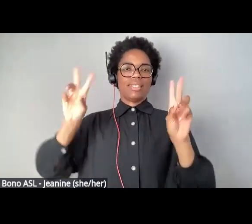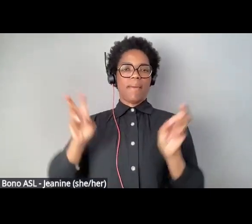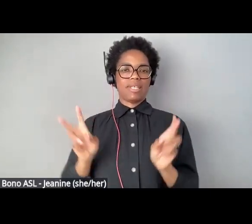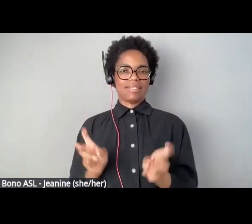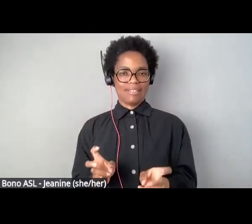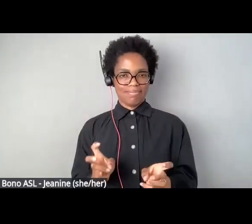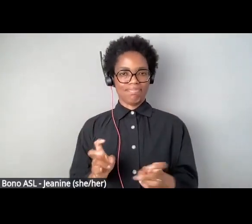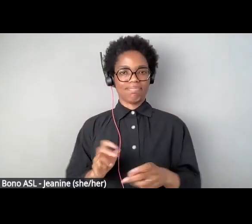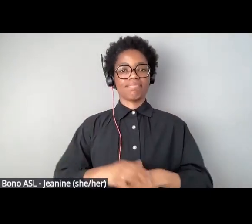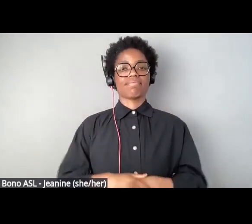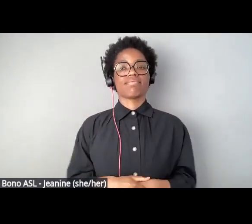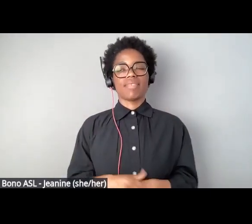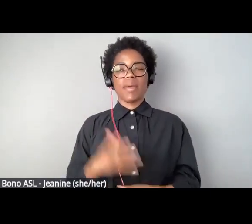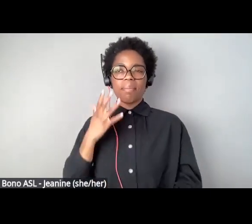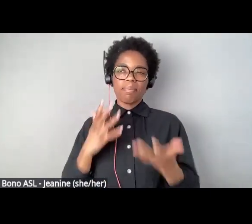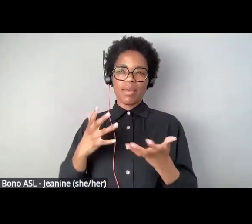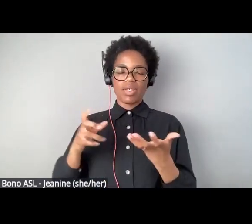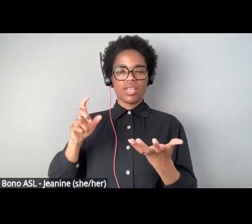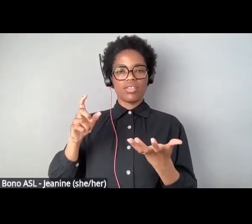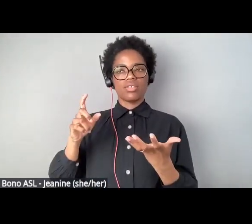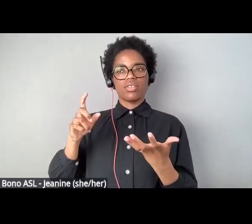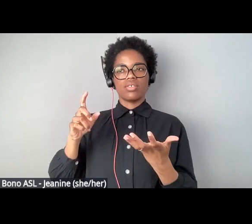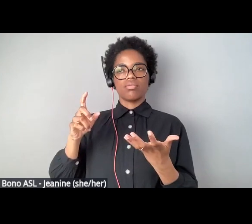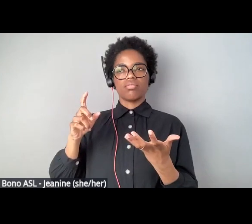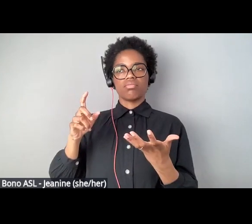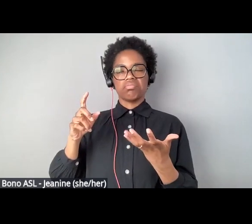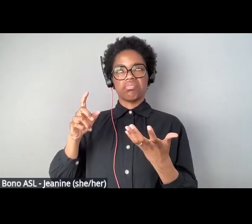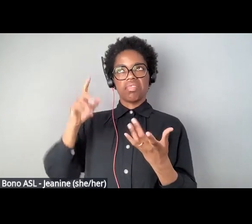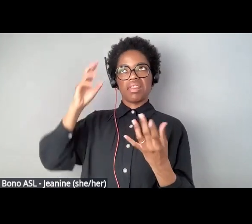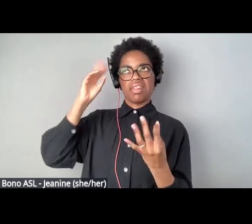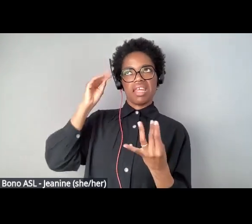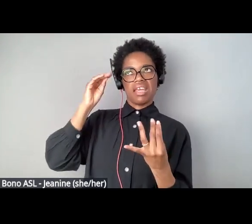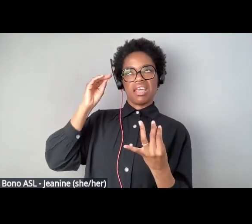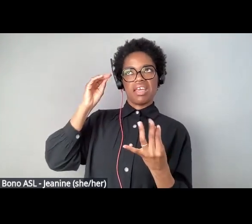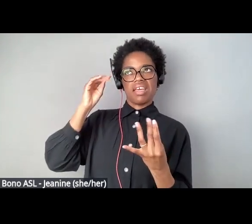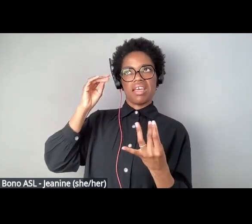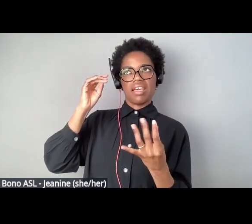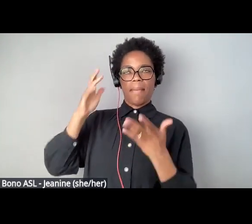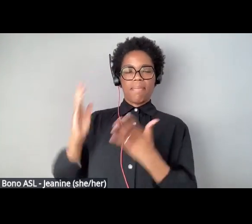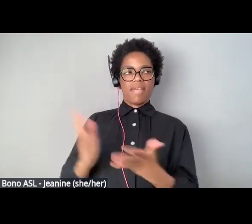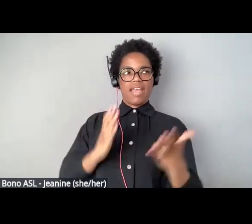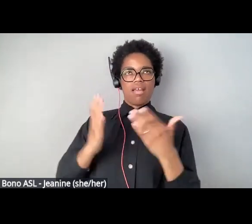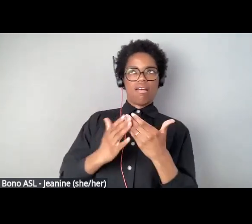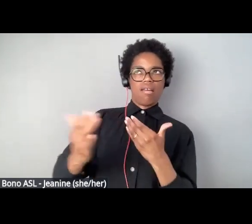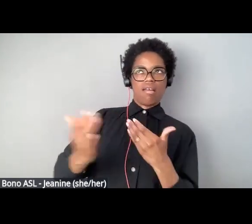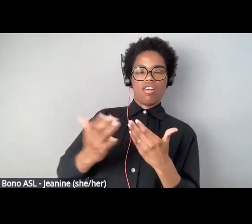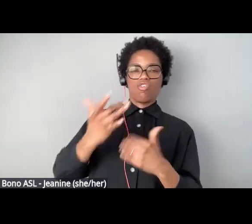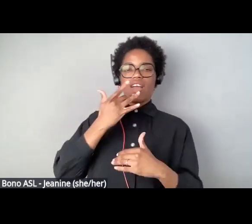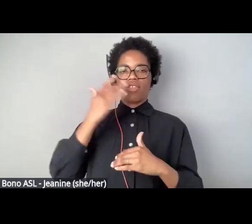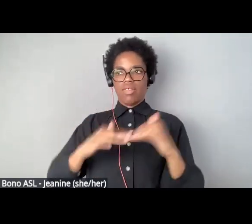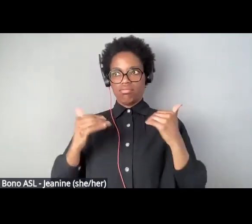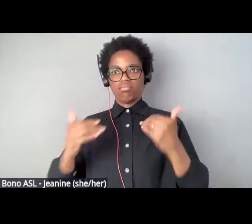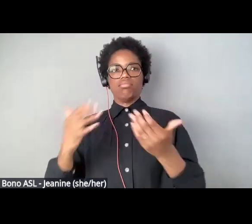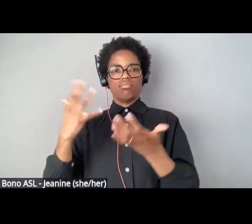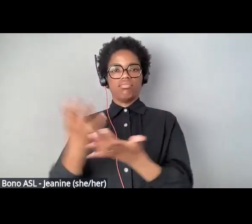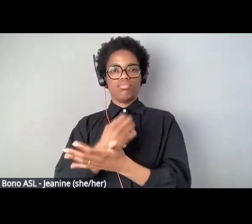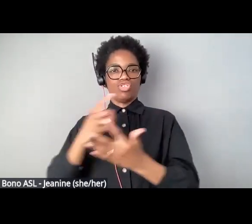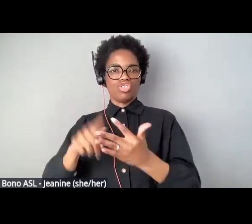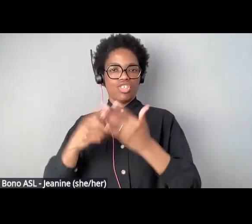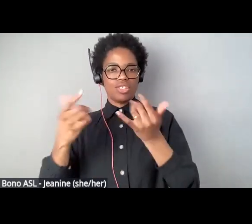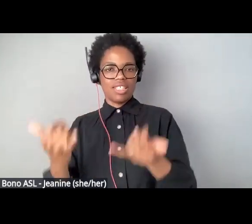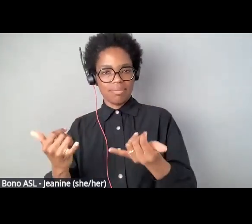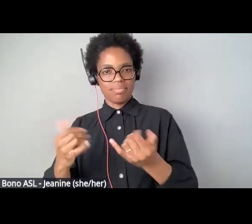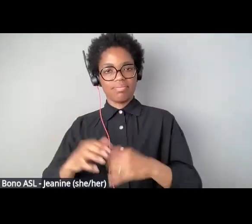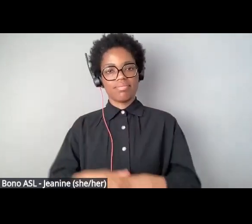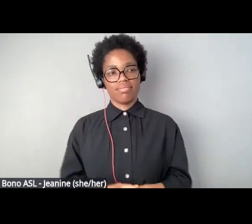if there's something you can do, just do it, just start the free trial, use the free version, or block out time in